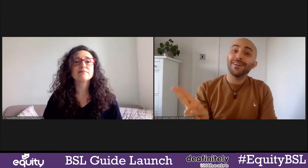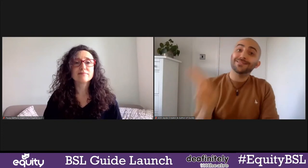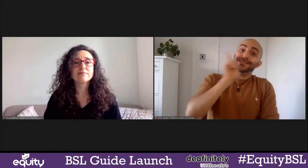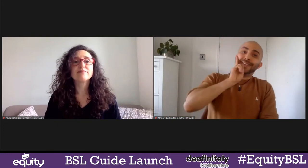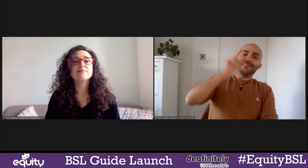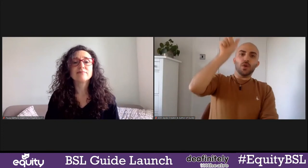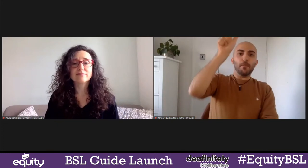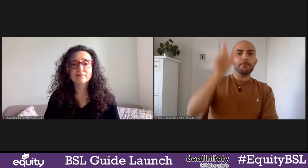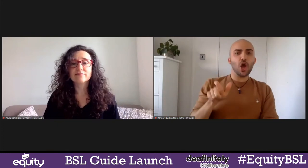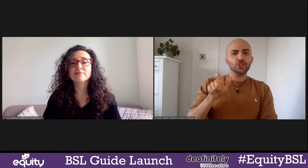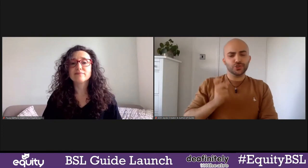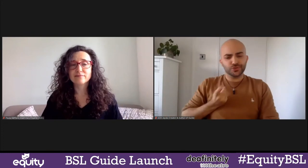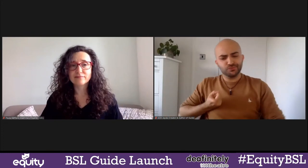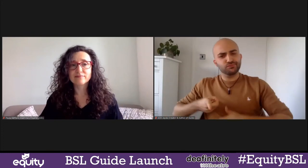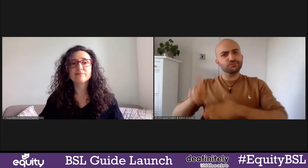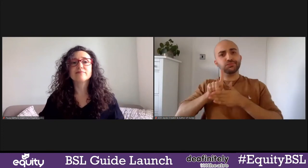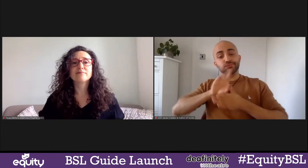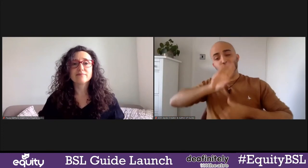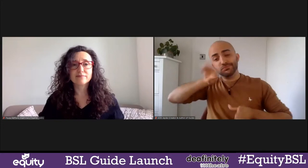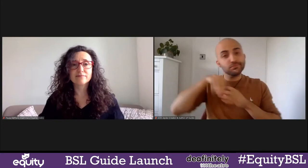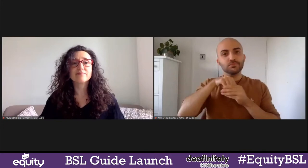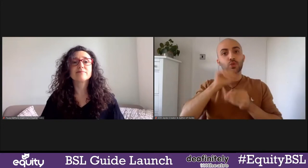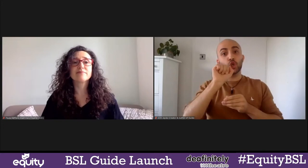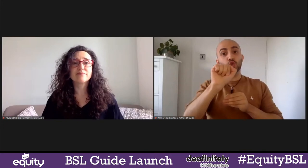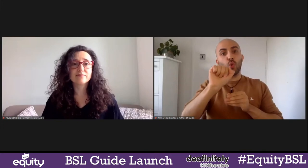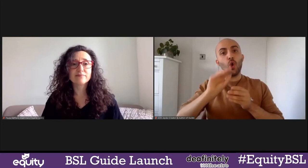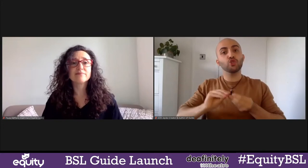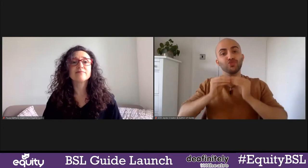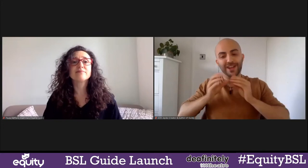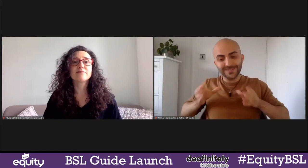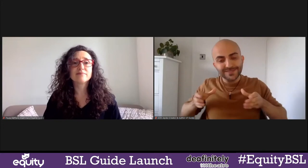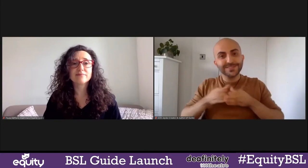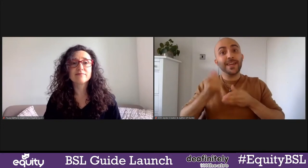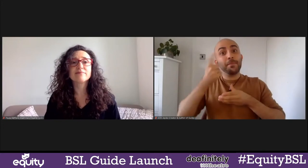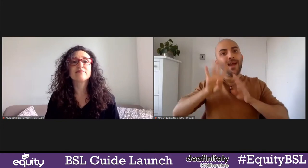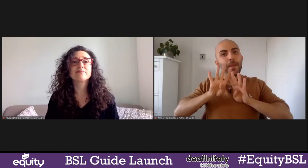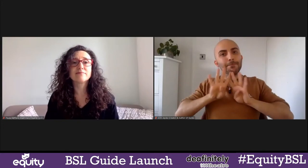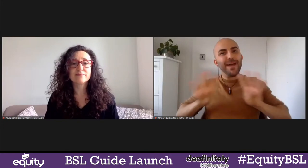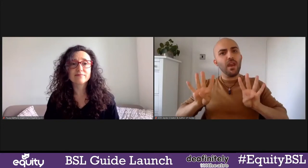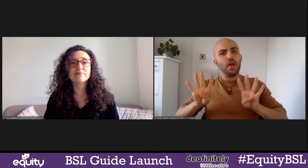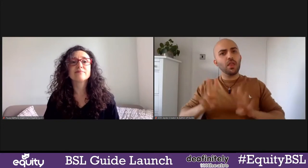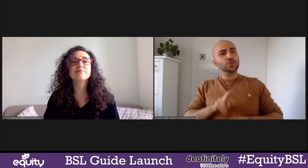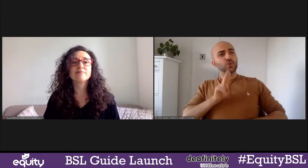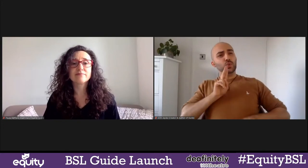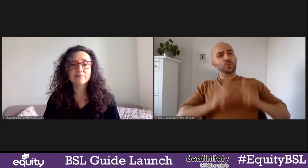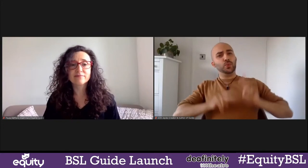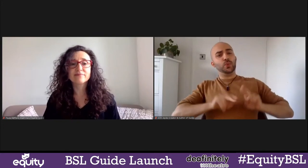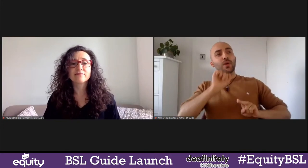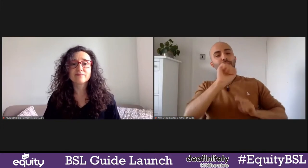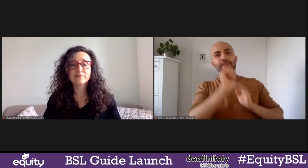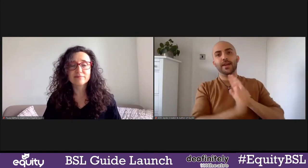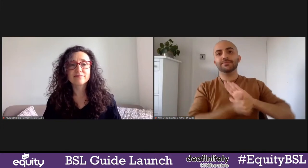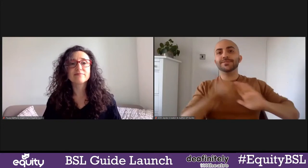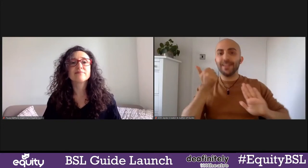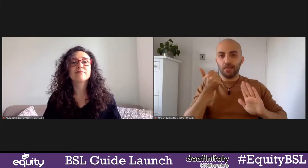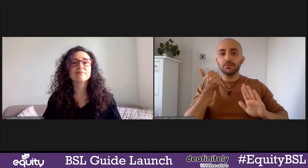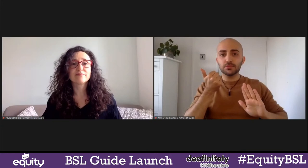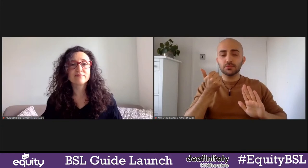encourage people to use a BSL monitor in auditions. and they should be part of your creative team and your